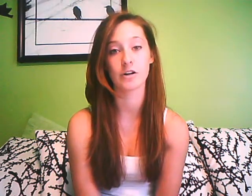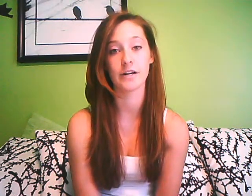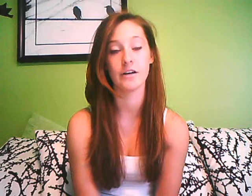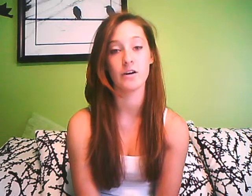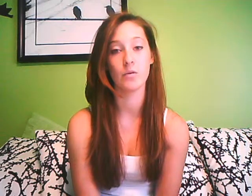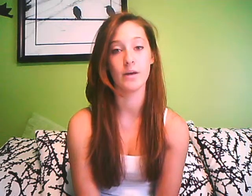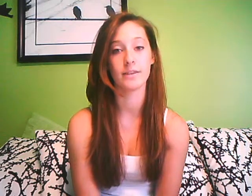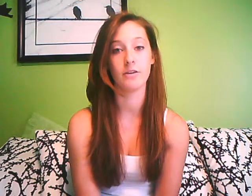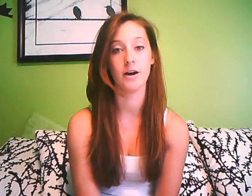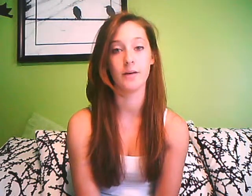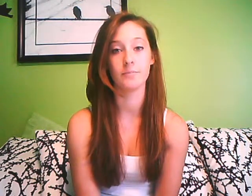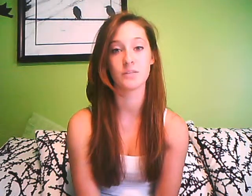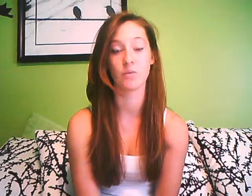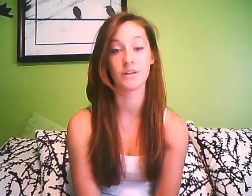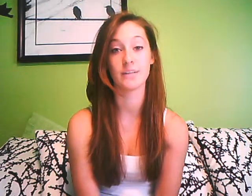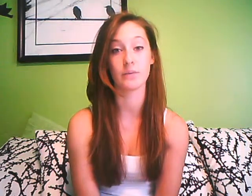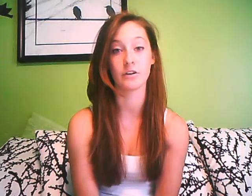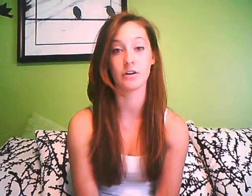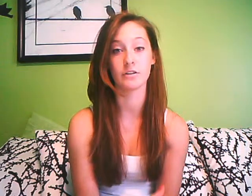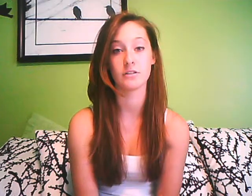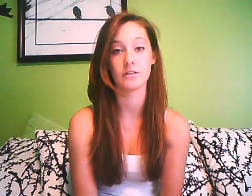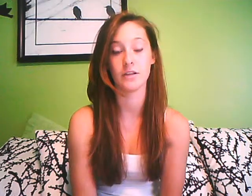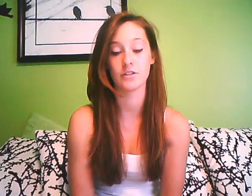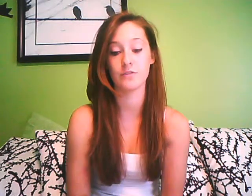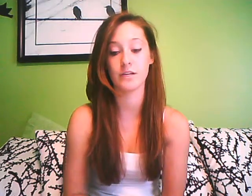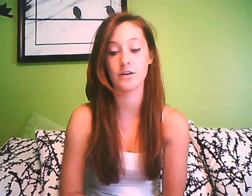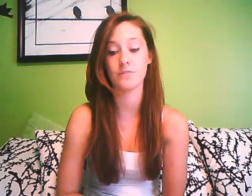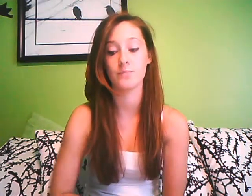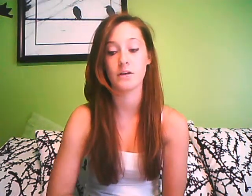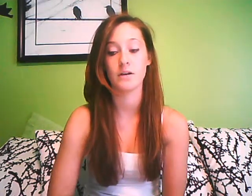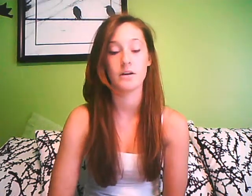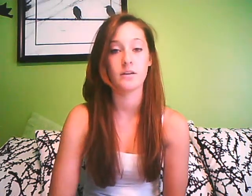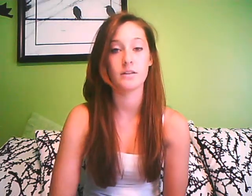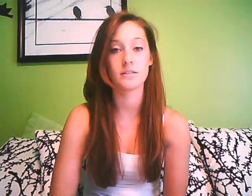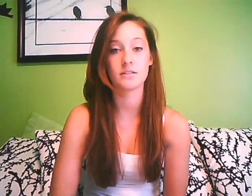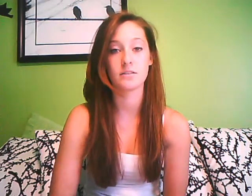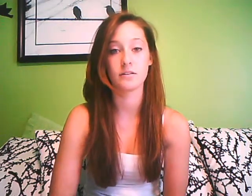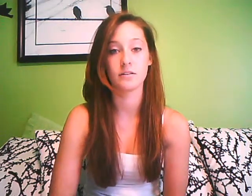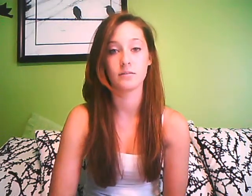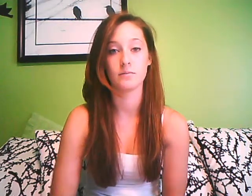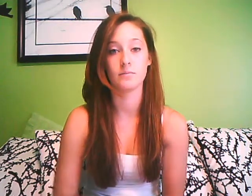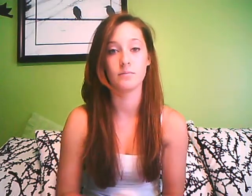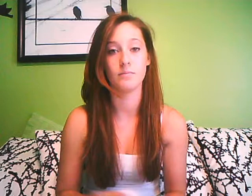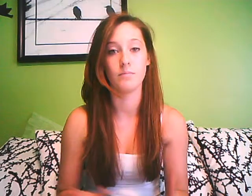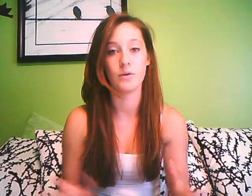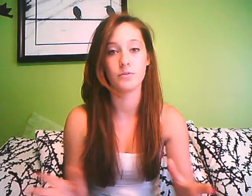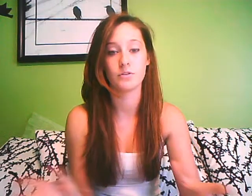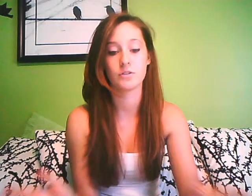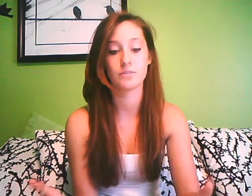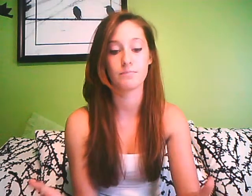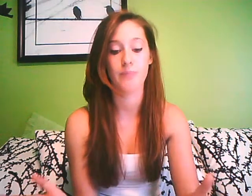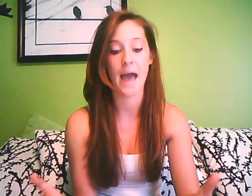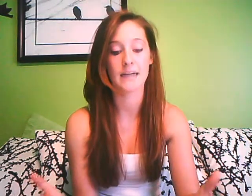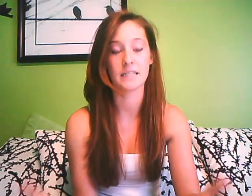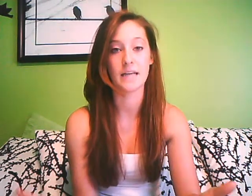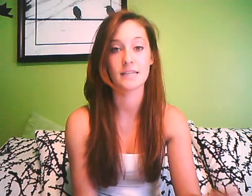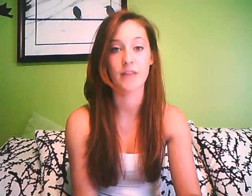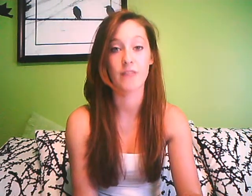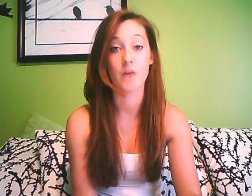hungry with some words that we learned in this video. This is the most packed lesson that I've come